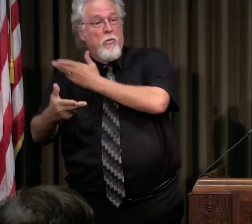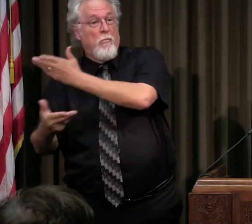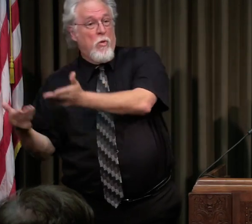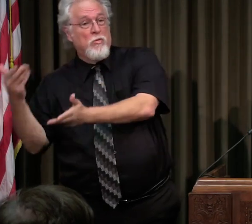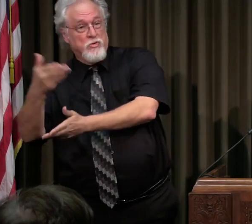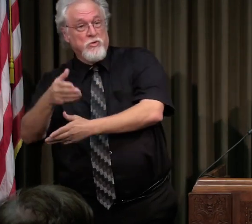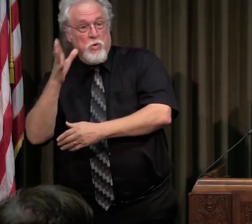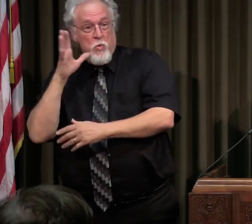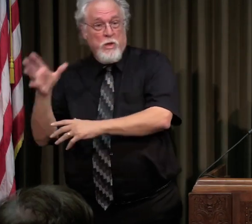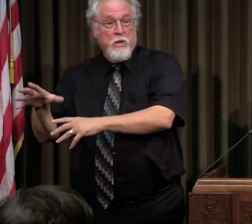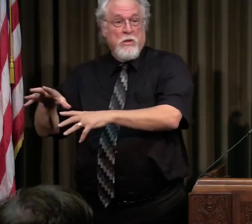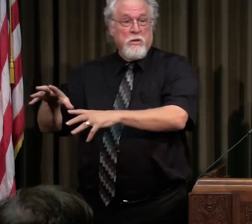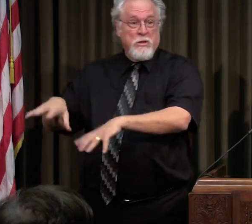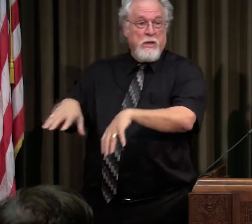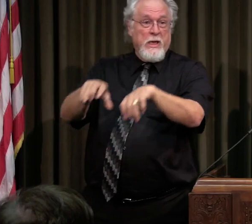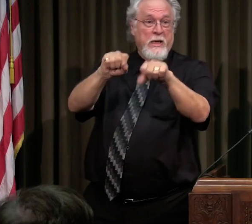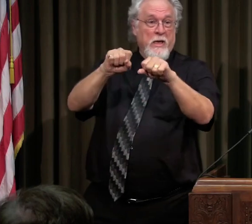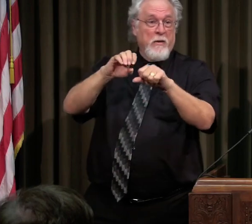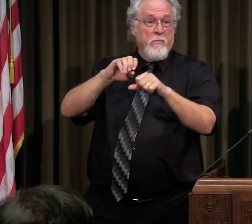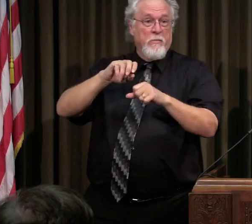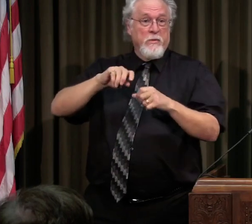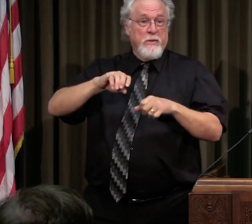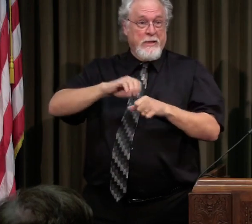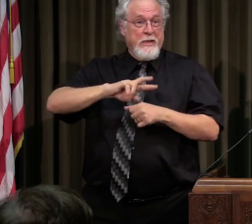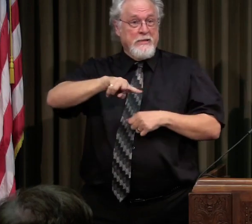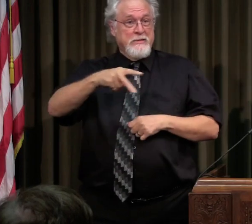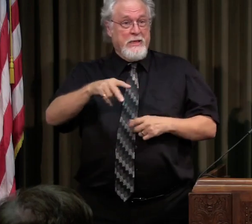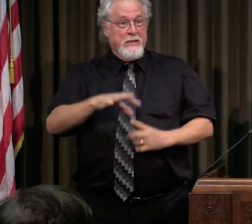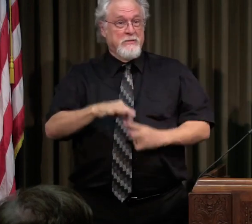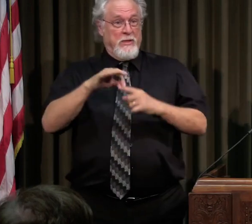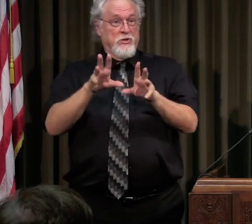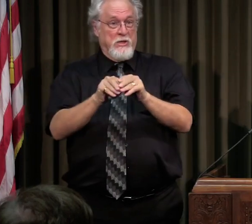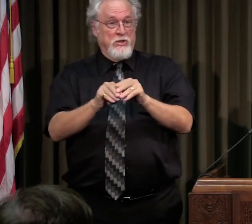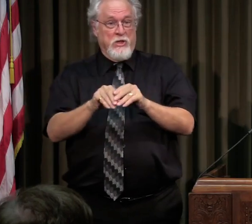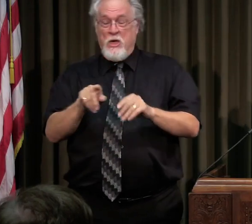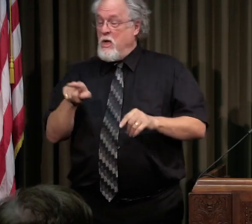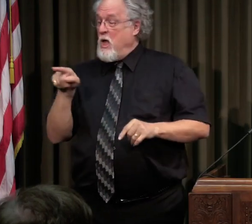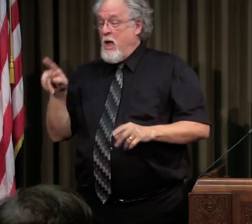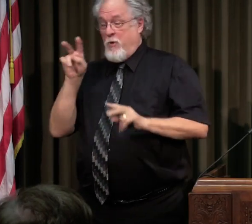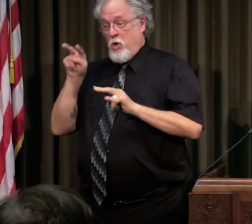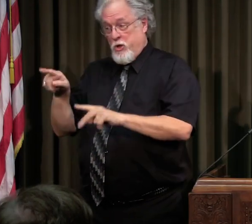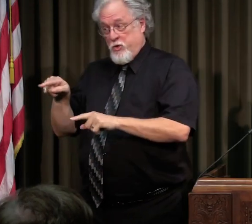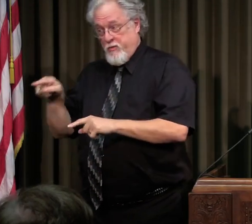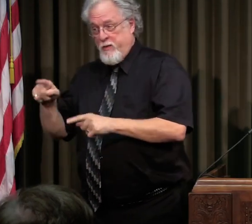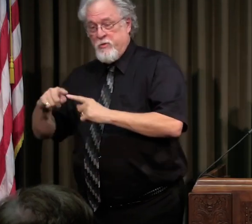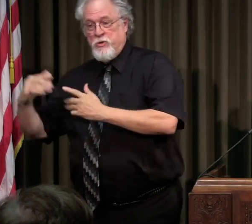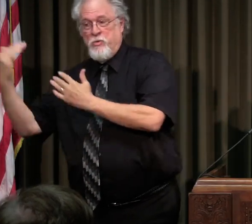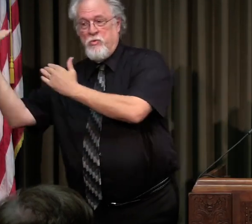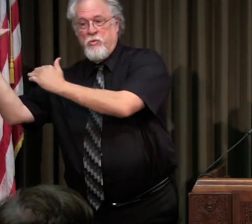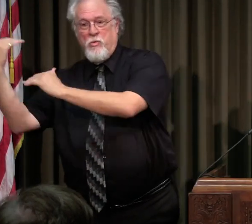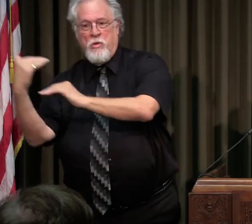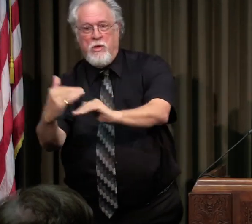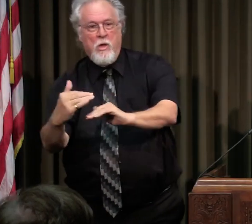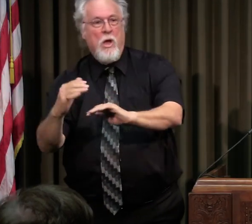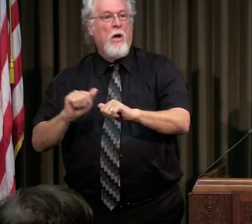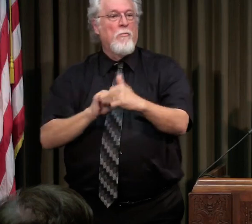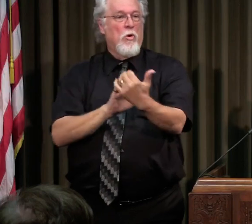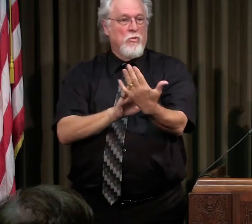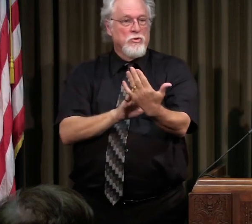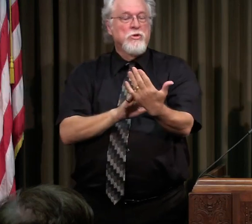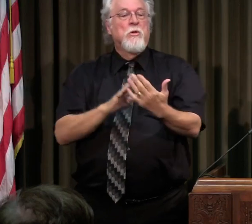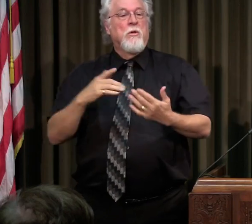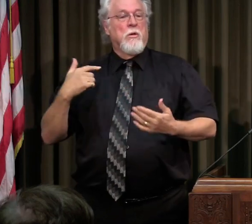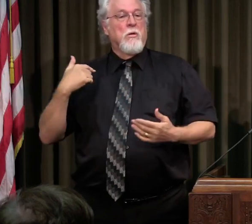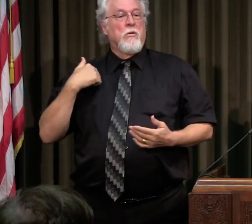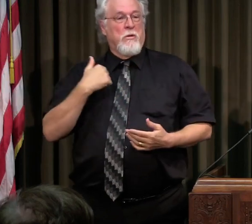will take up in a second special session, and I'm looking for them to narrow down the approach that we